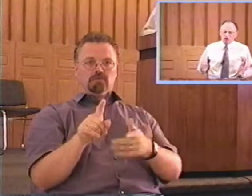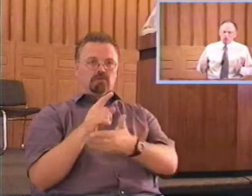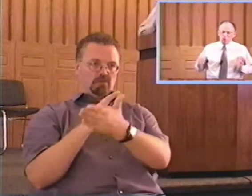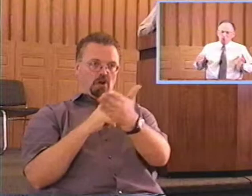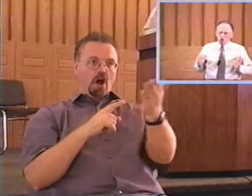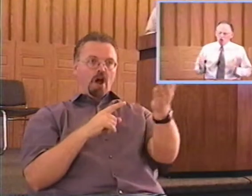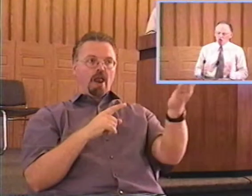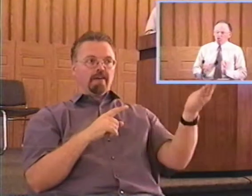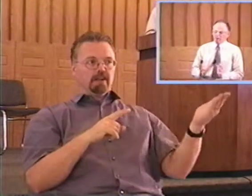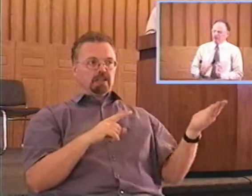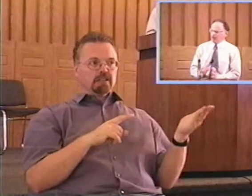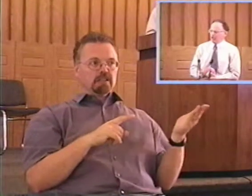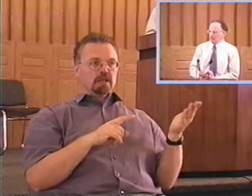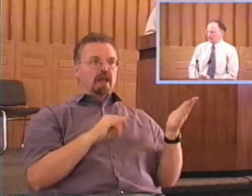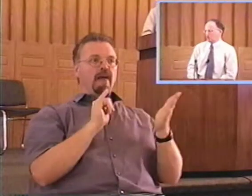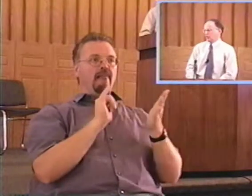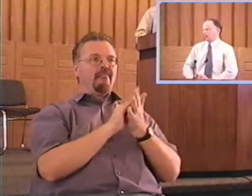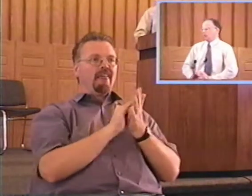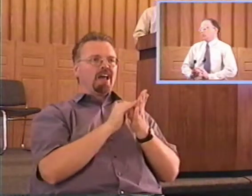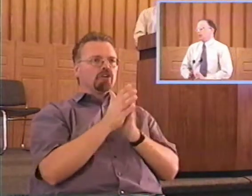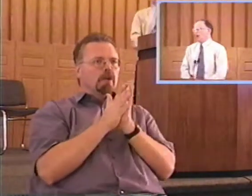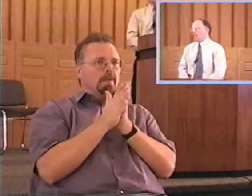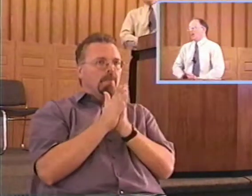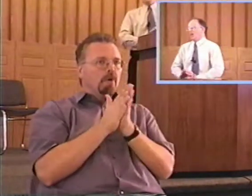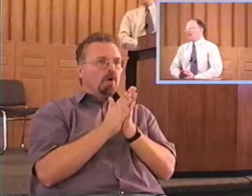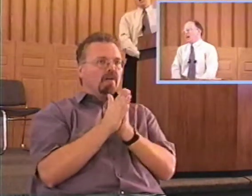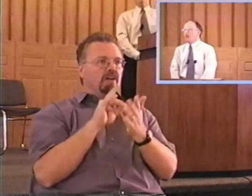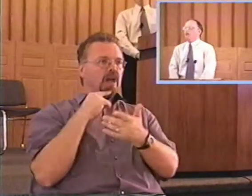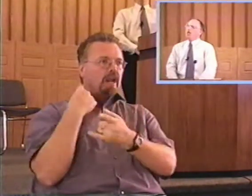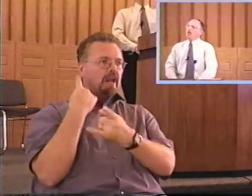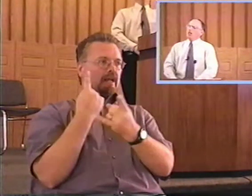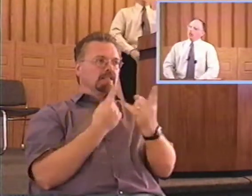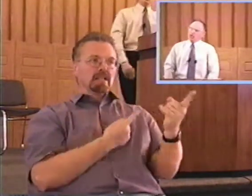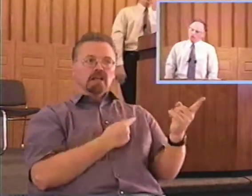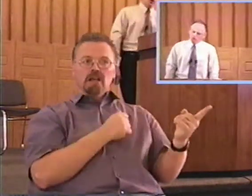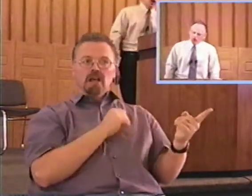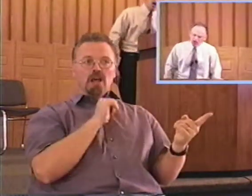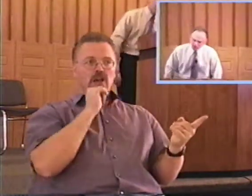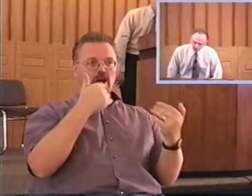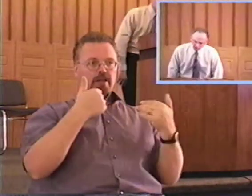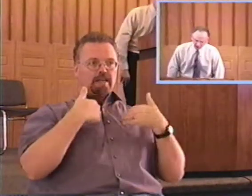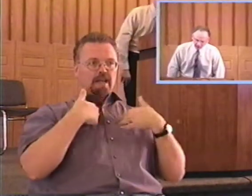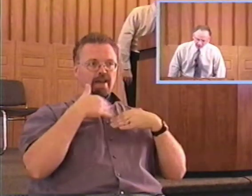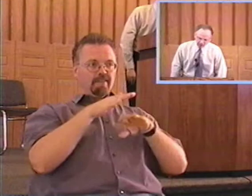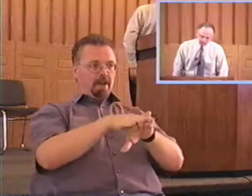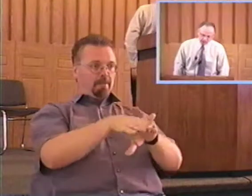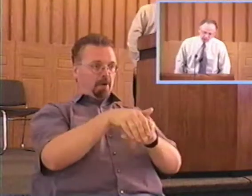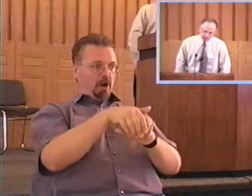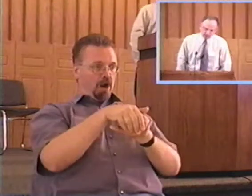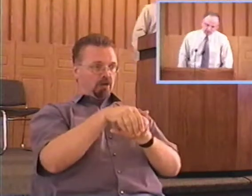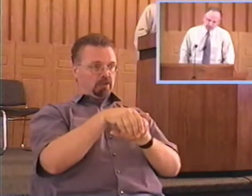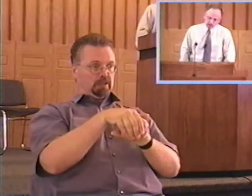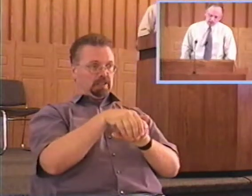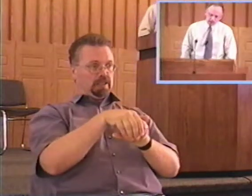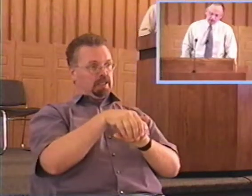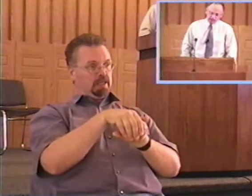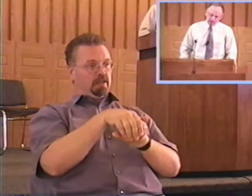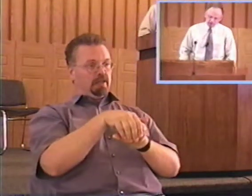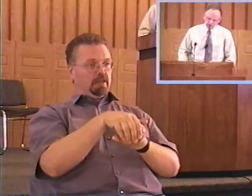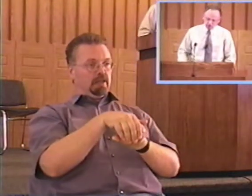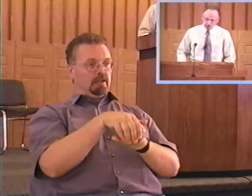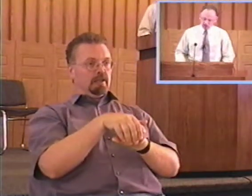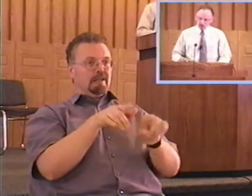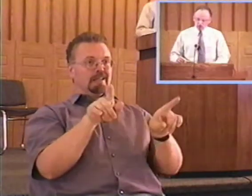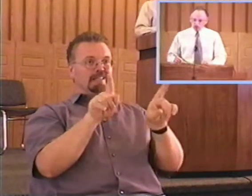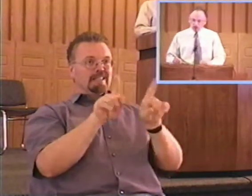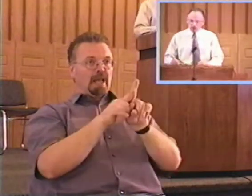this should motivate us to not have the hypocrisy of